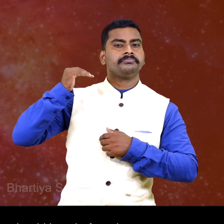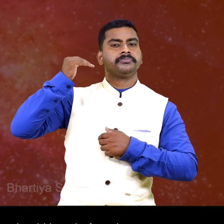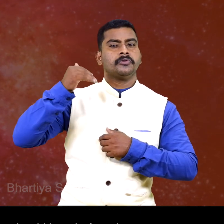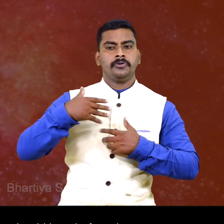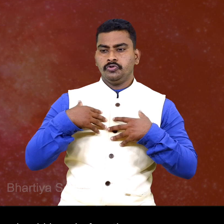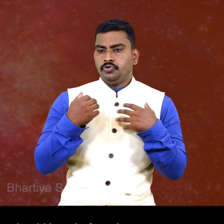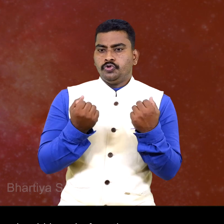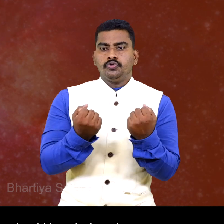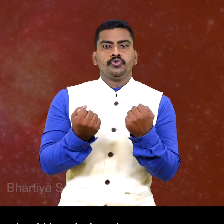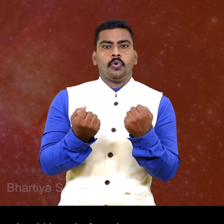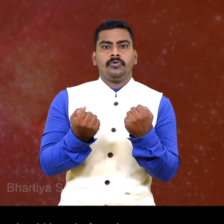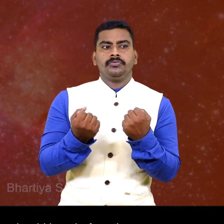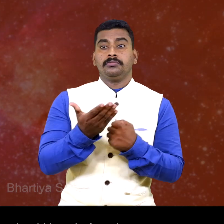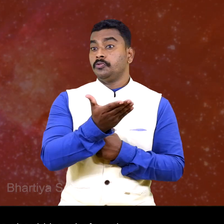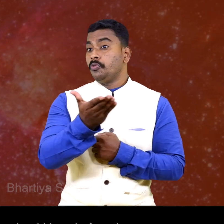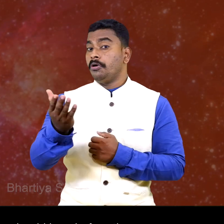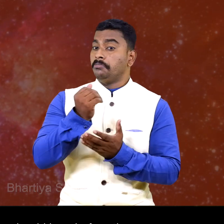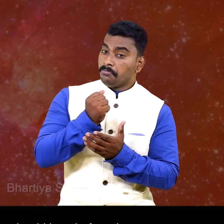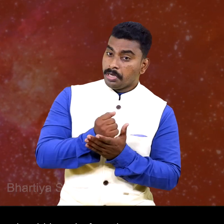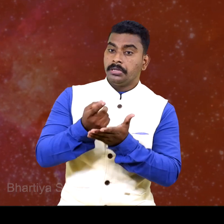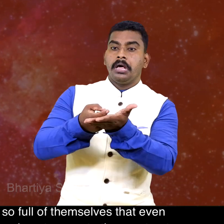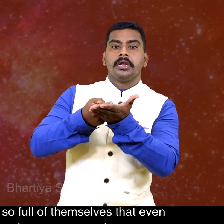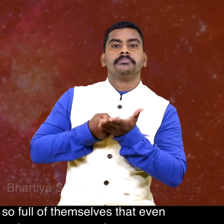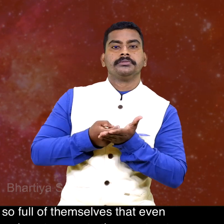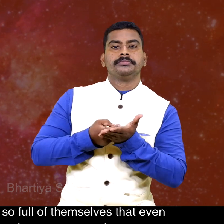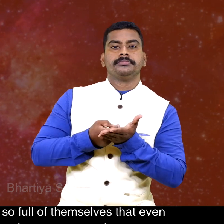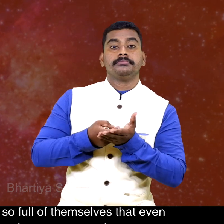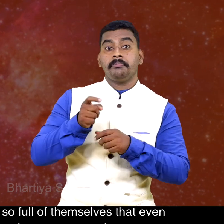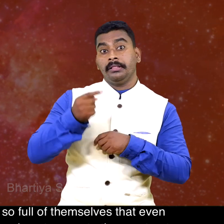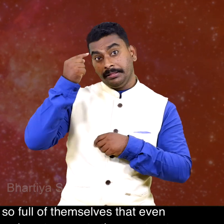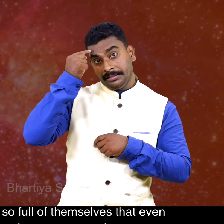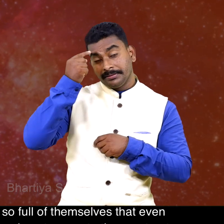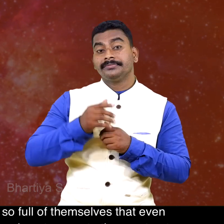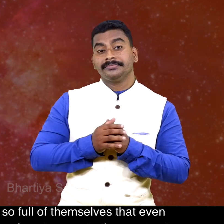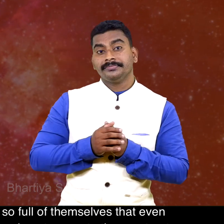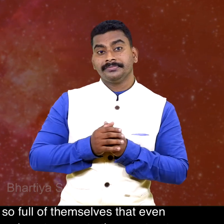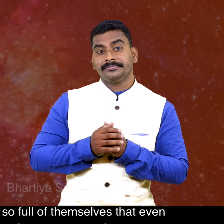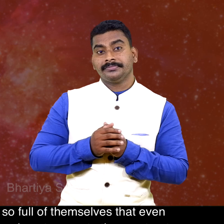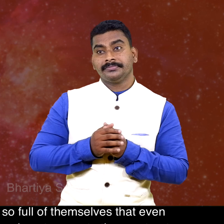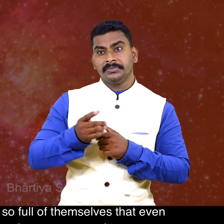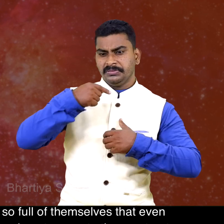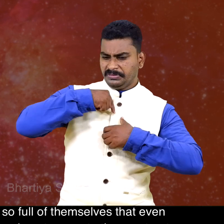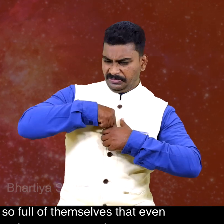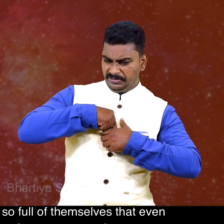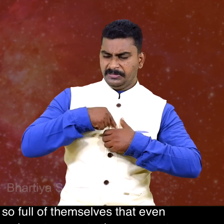others should bow before them. They are so full of themselves that even